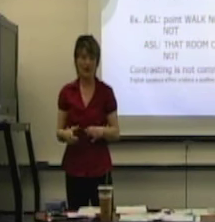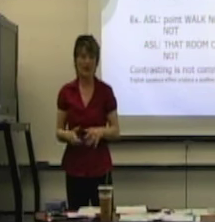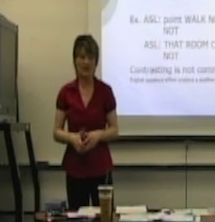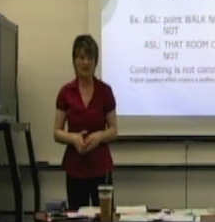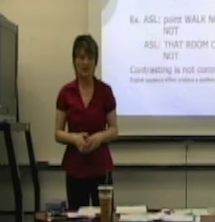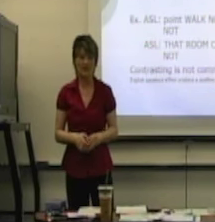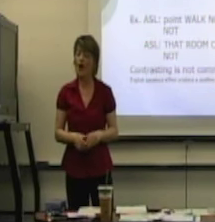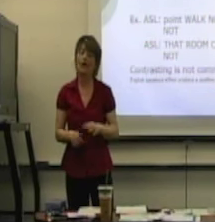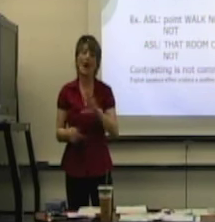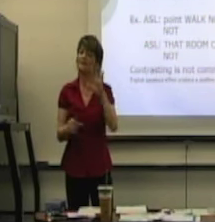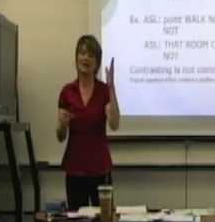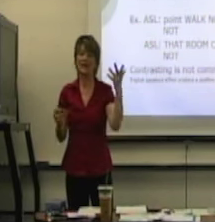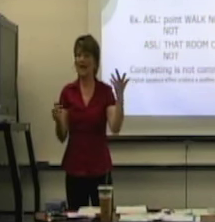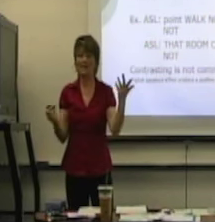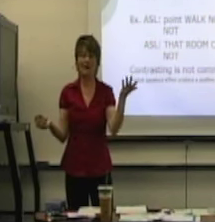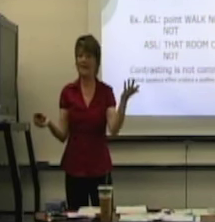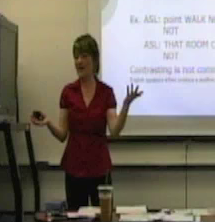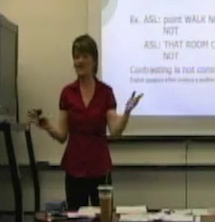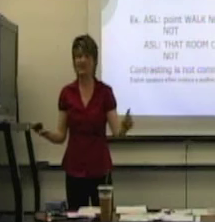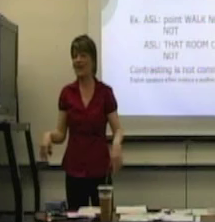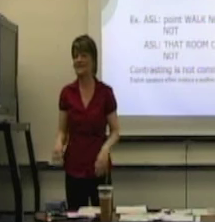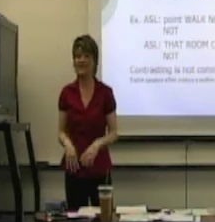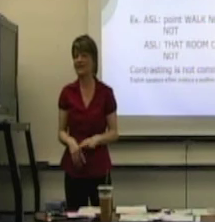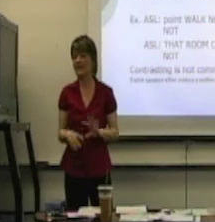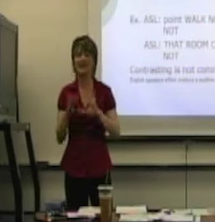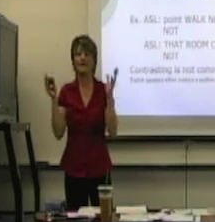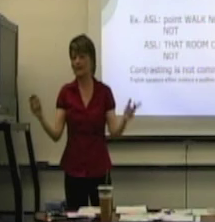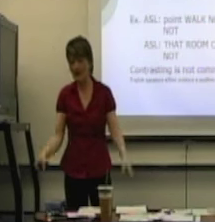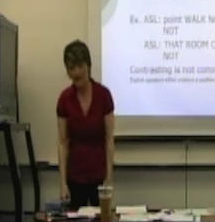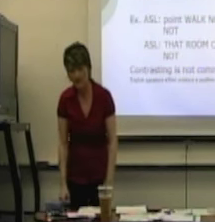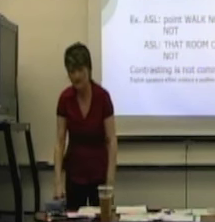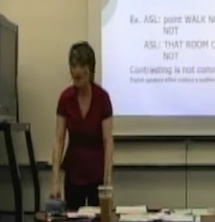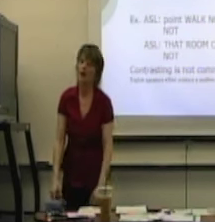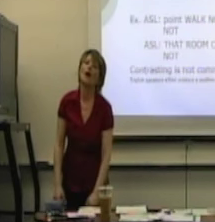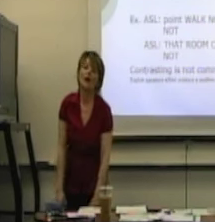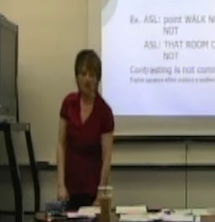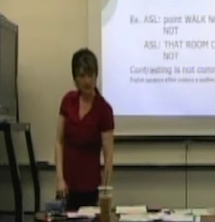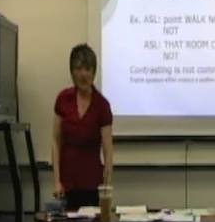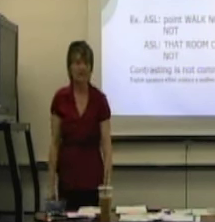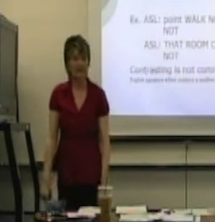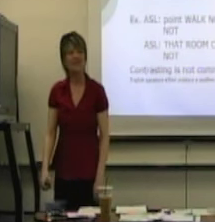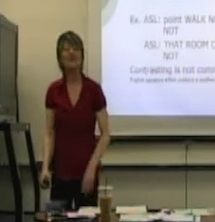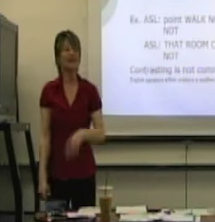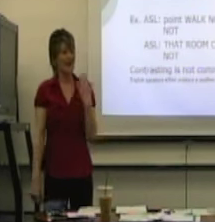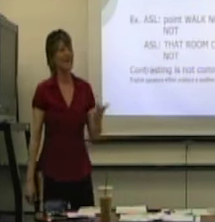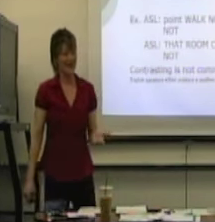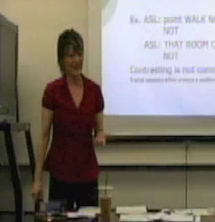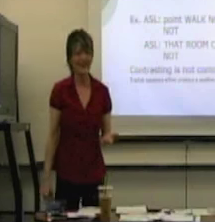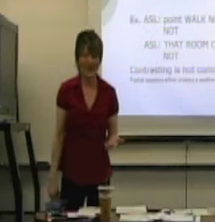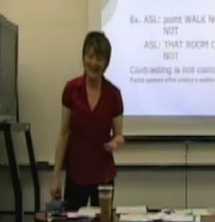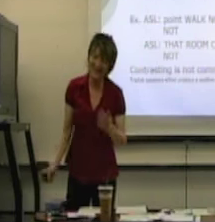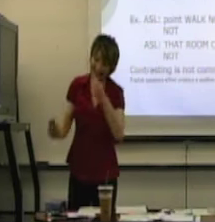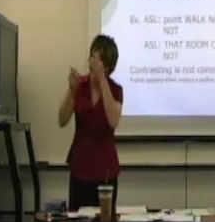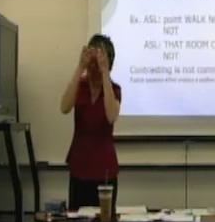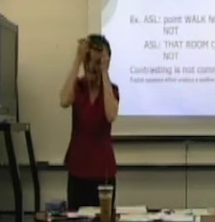correcting ourselves. Oh no, I'm sorry, I meant that sarcastically, and that never really happens. Because we didn't wait long enough, right?